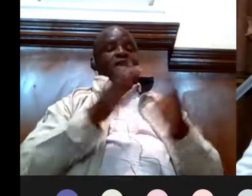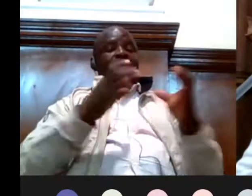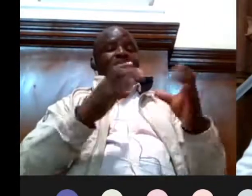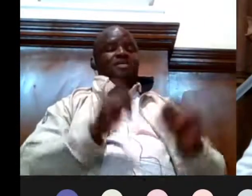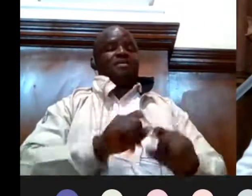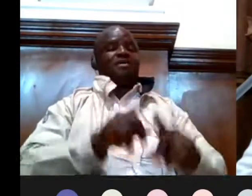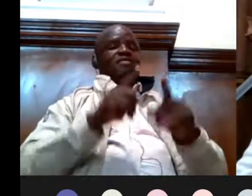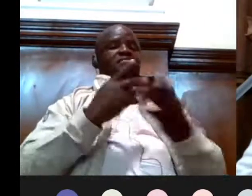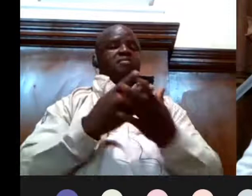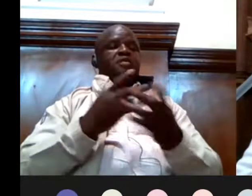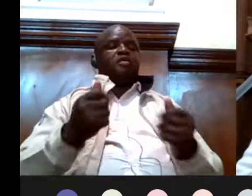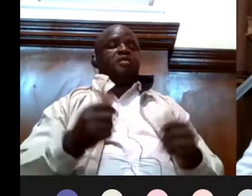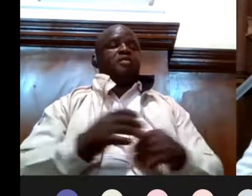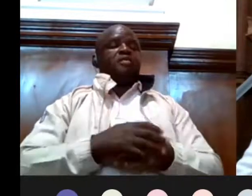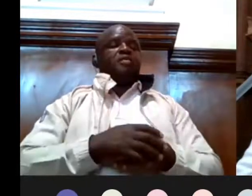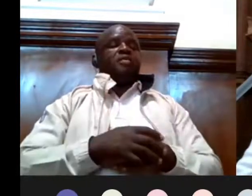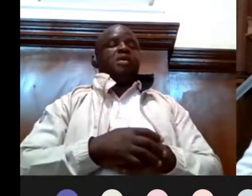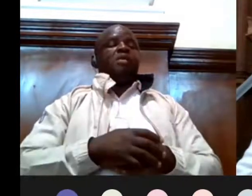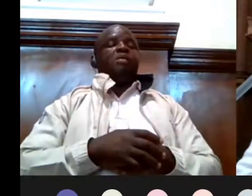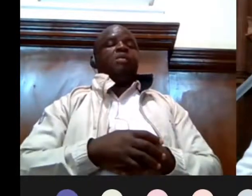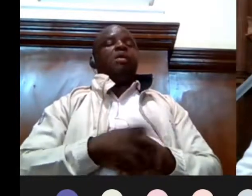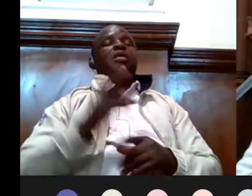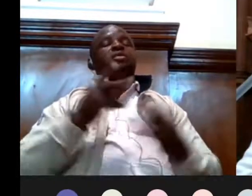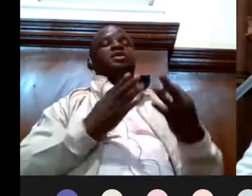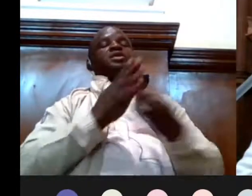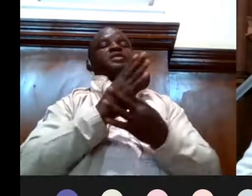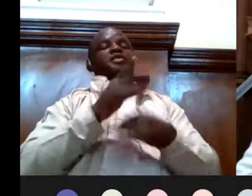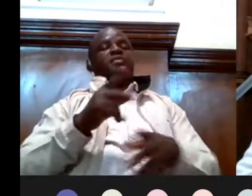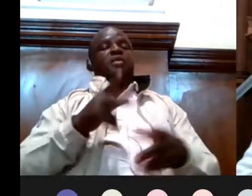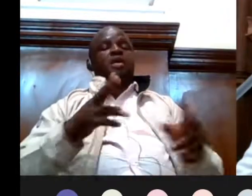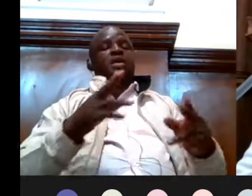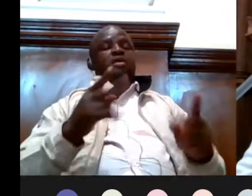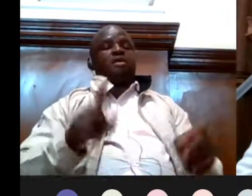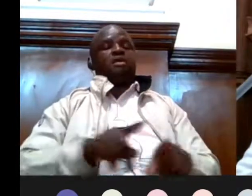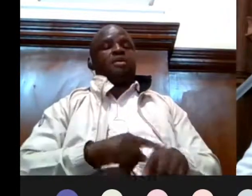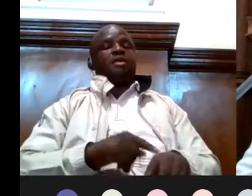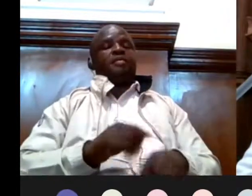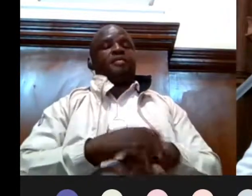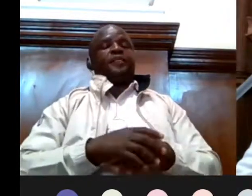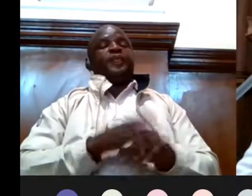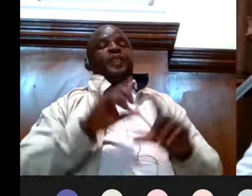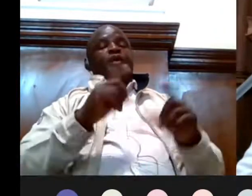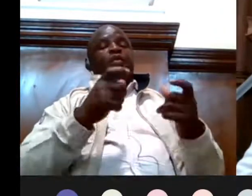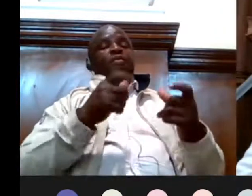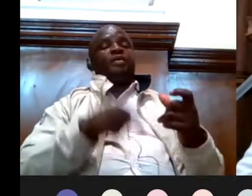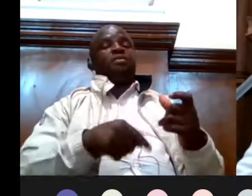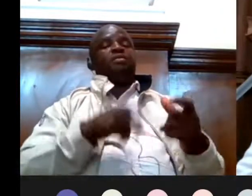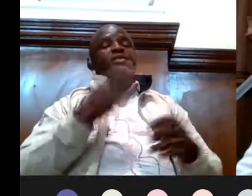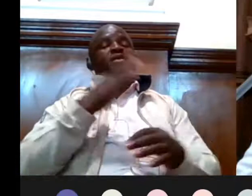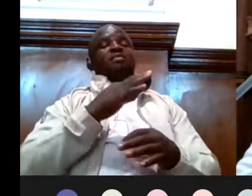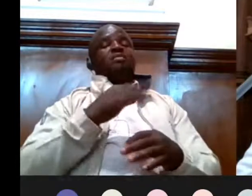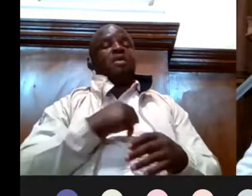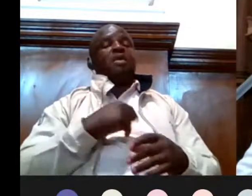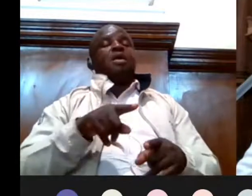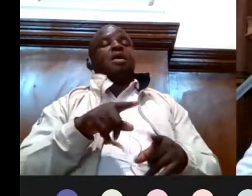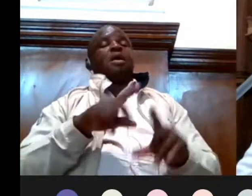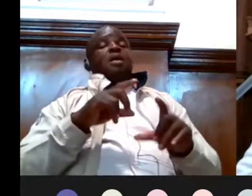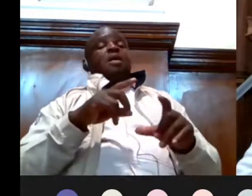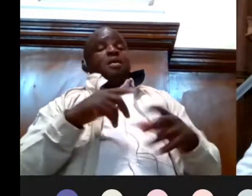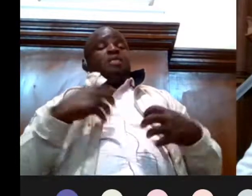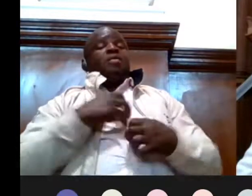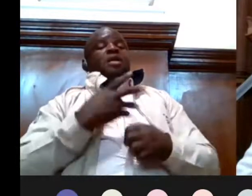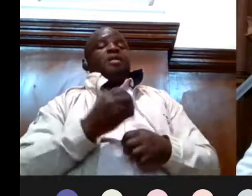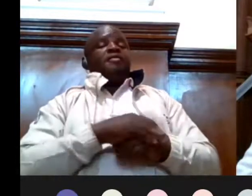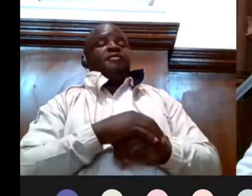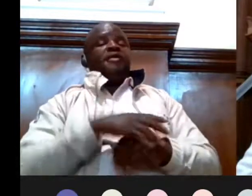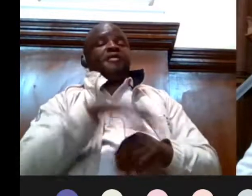council itself, and that the intervention be terminated immediately. The committee further noted with concern that the